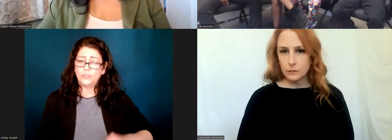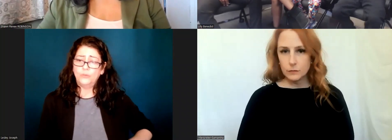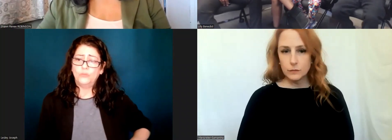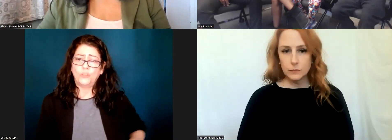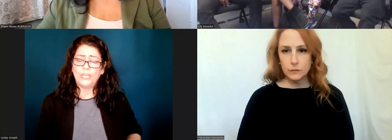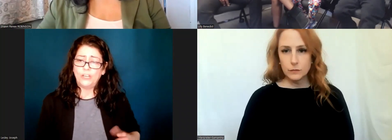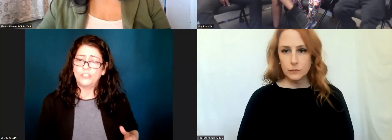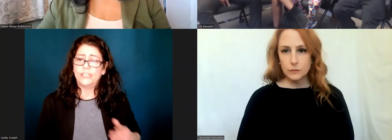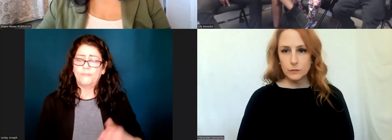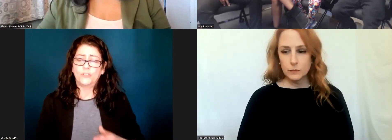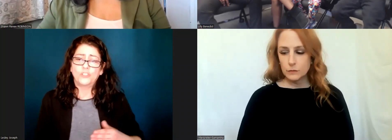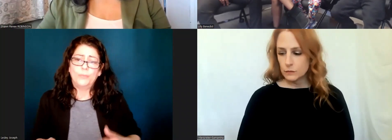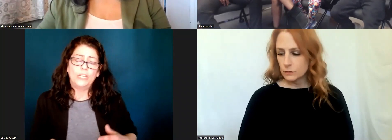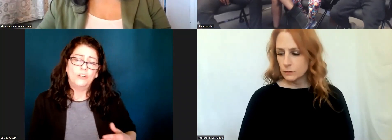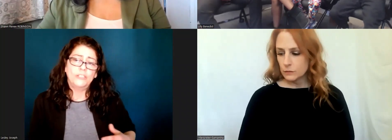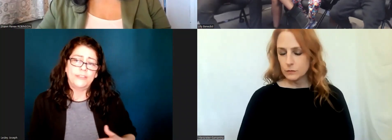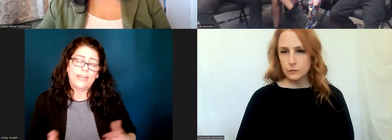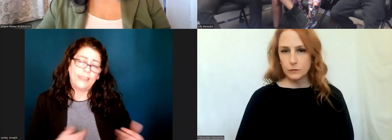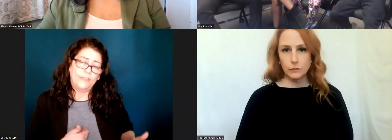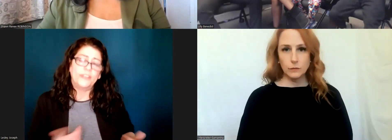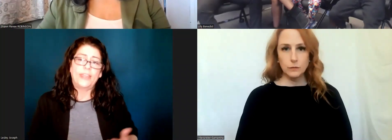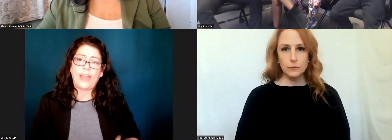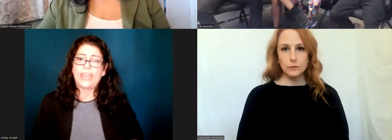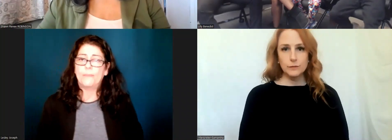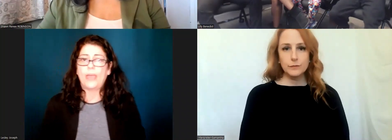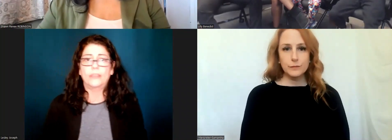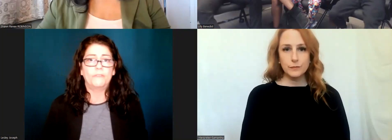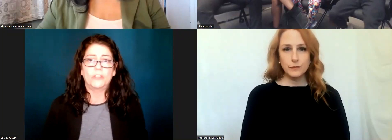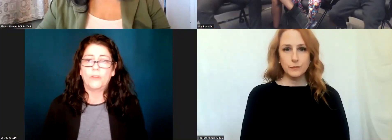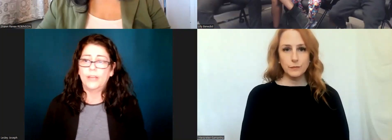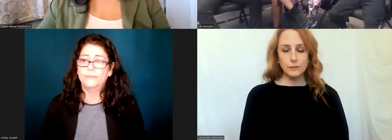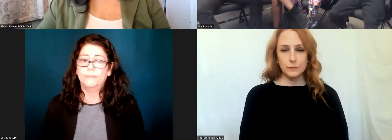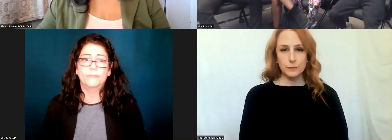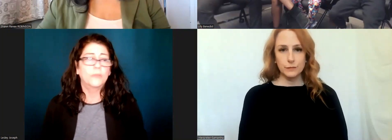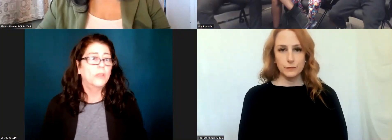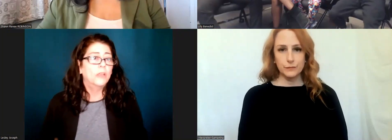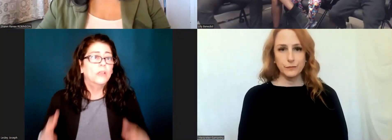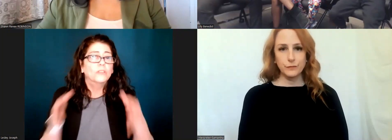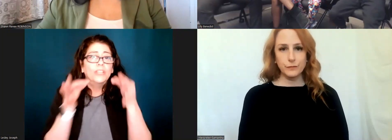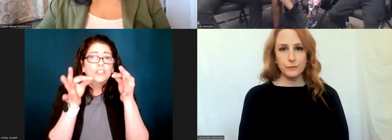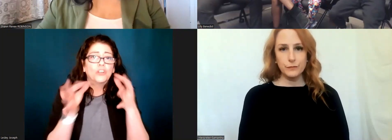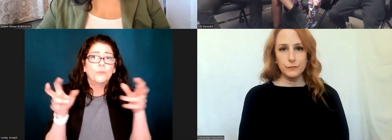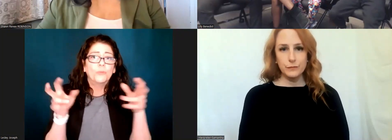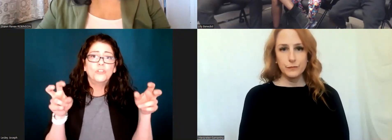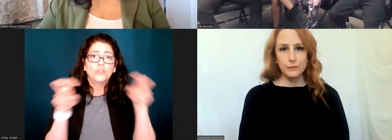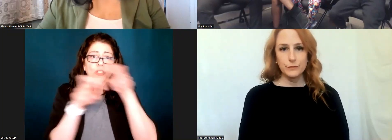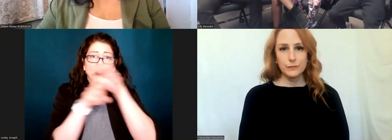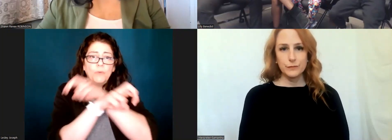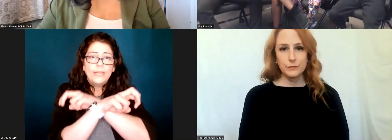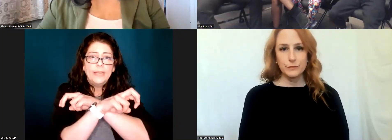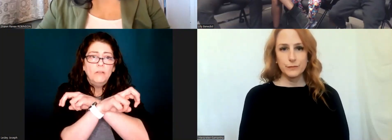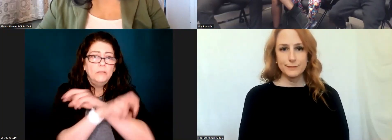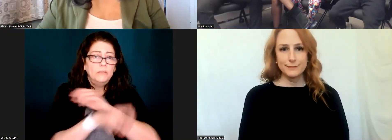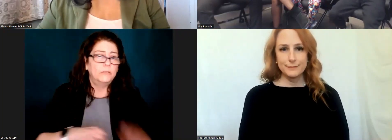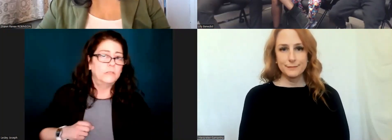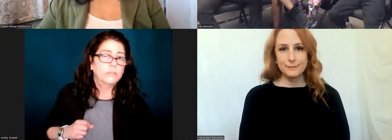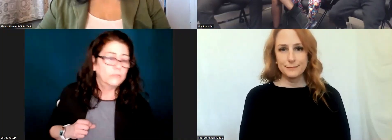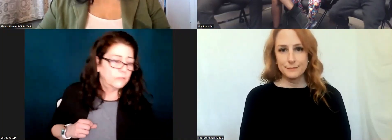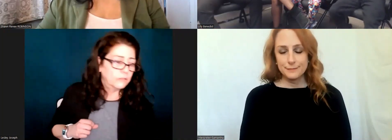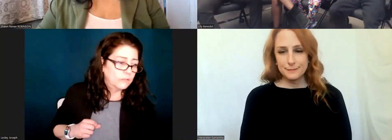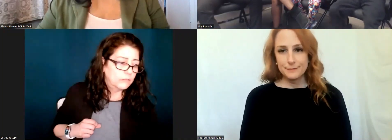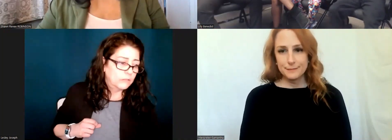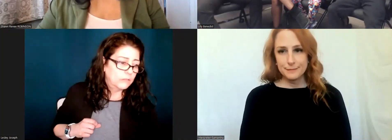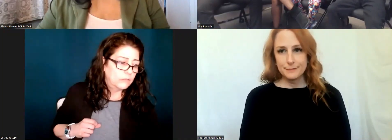went to for so many years, and then I left, and then I came back in the 5th grade. So the interpreters are switching right now.